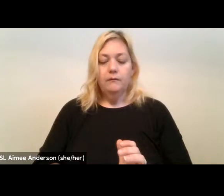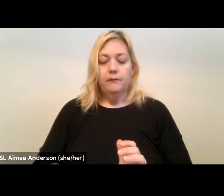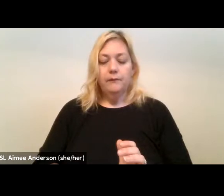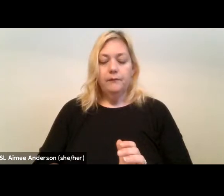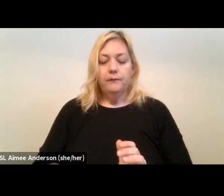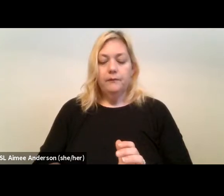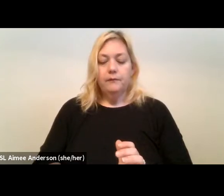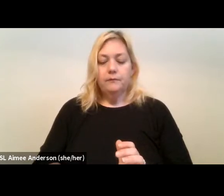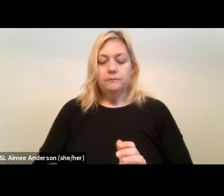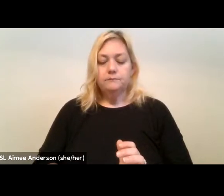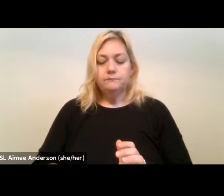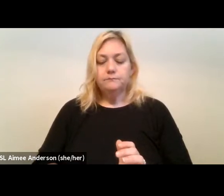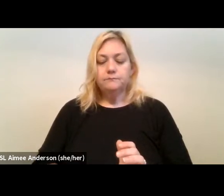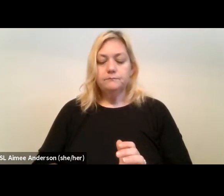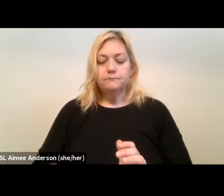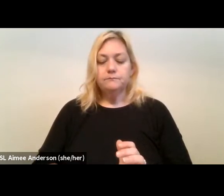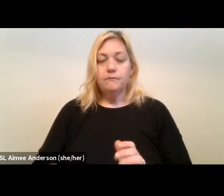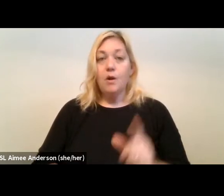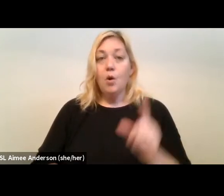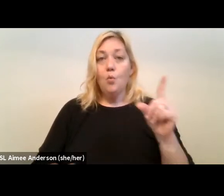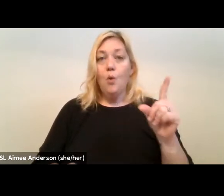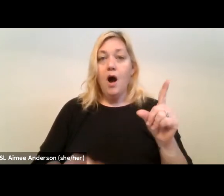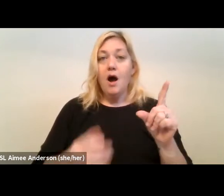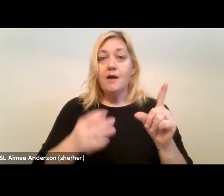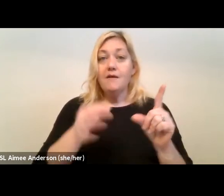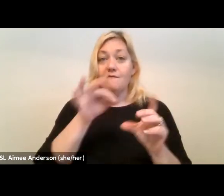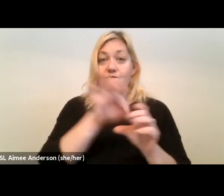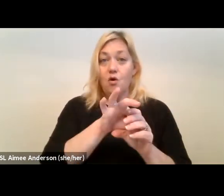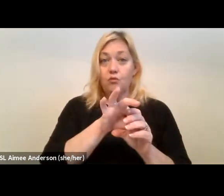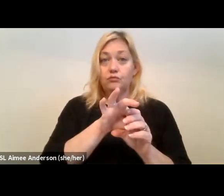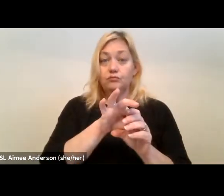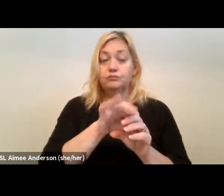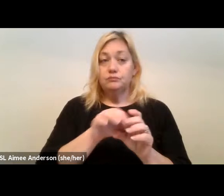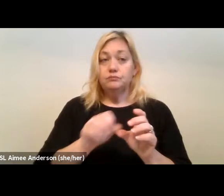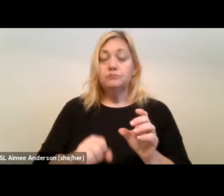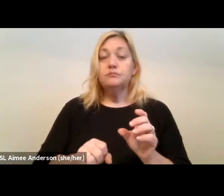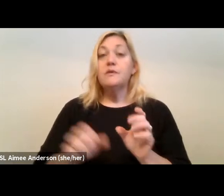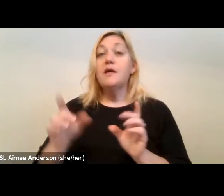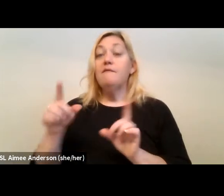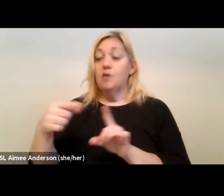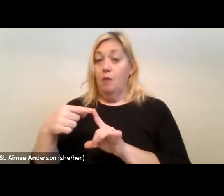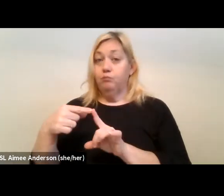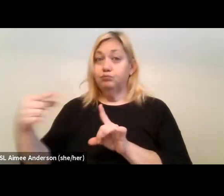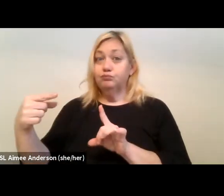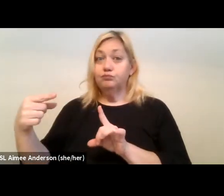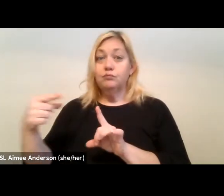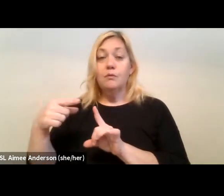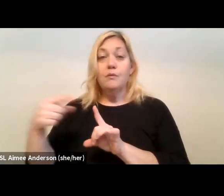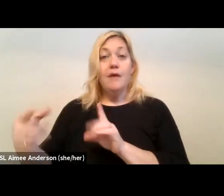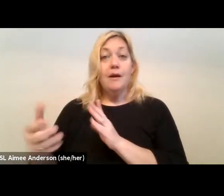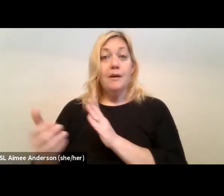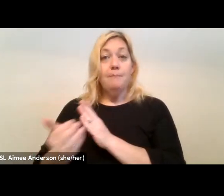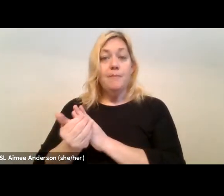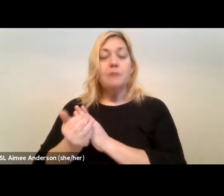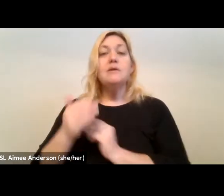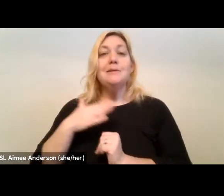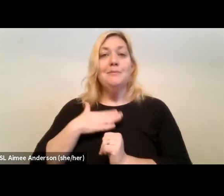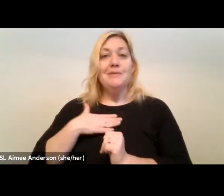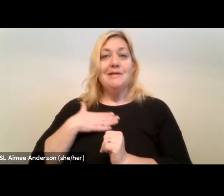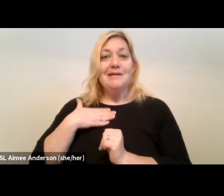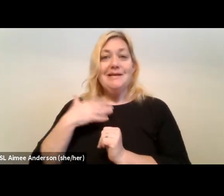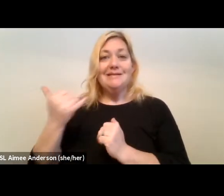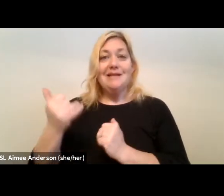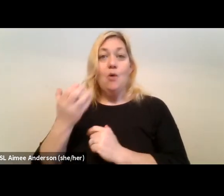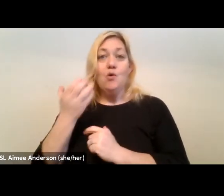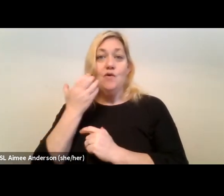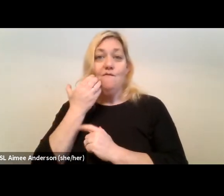That's one phone vote. All right. If For the you're, amendment. thank you. If you're against the amendment, please,